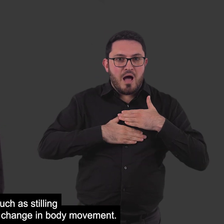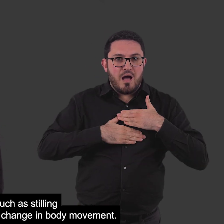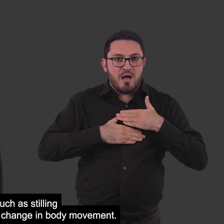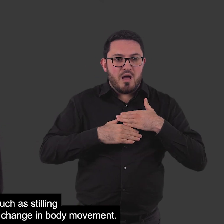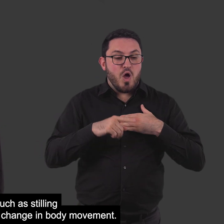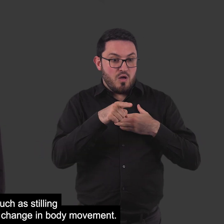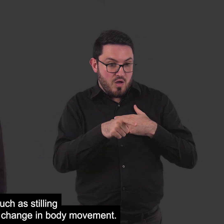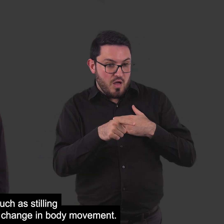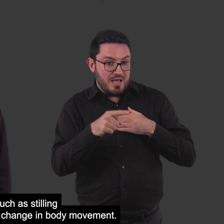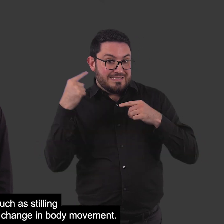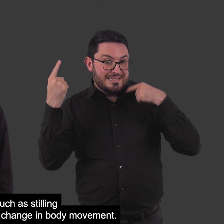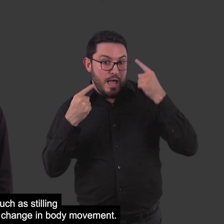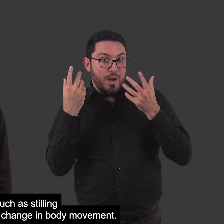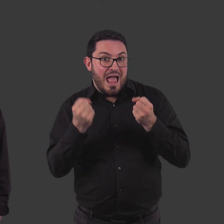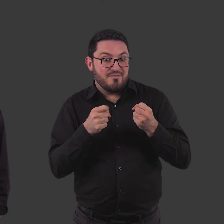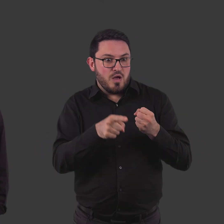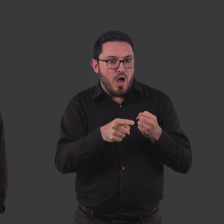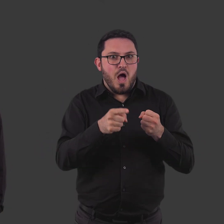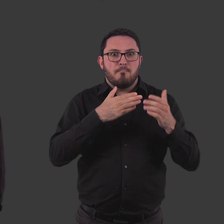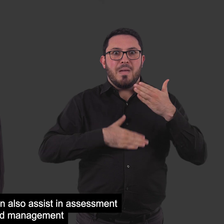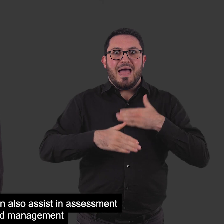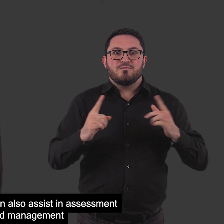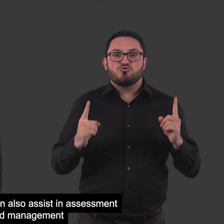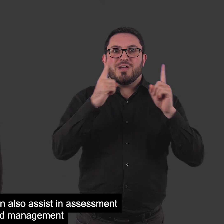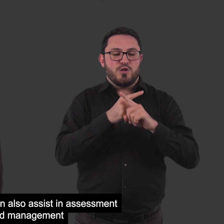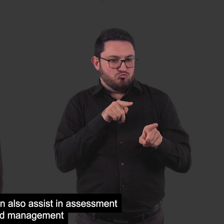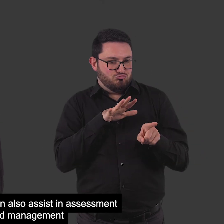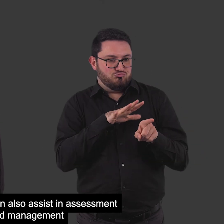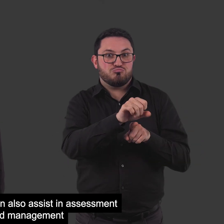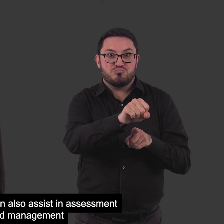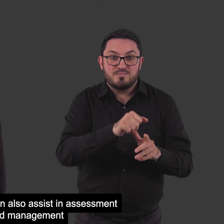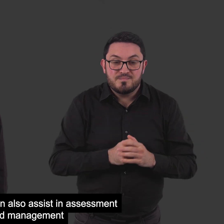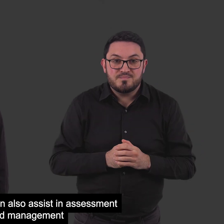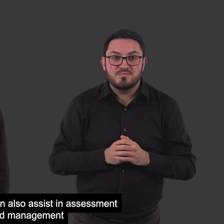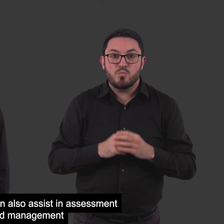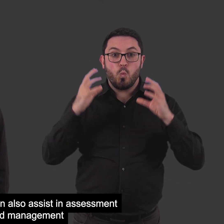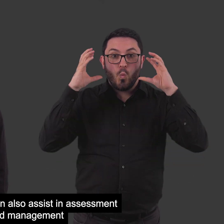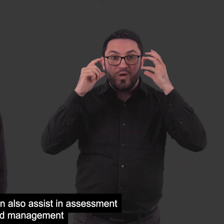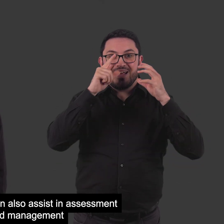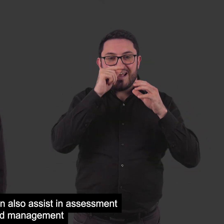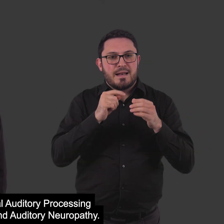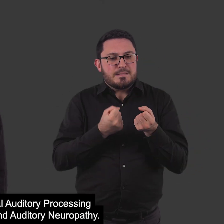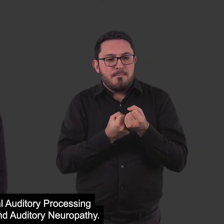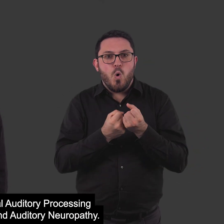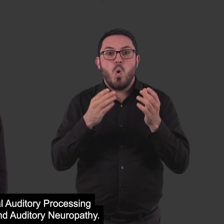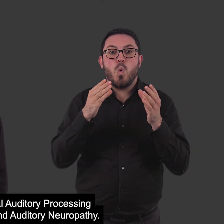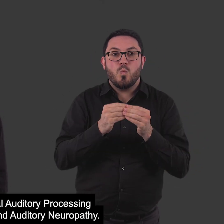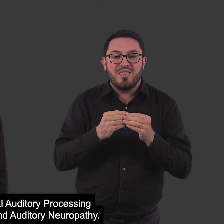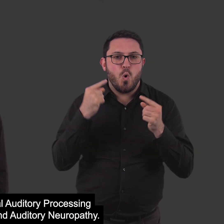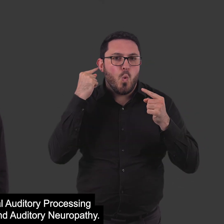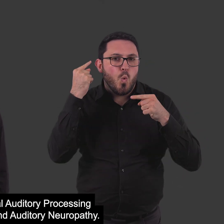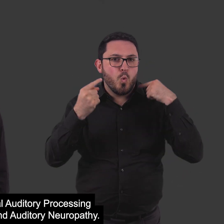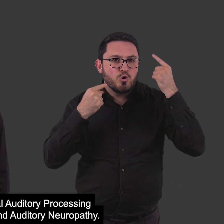a consistent change in body movement. Audiologists can also assist in assessment and management of central